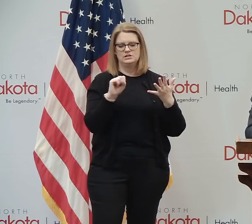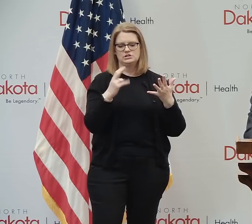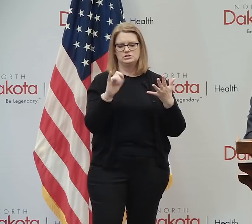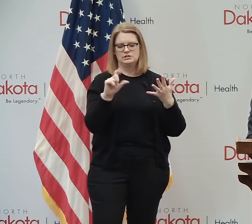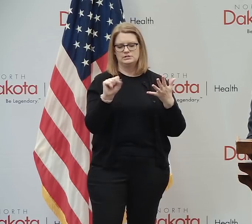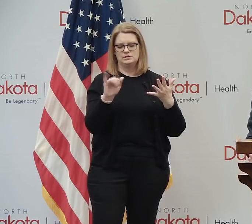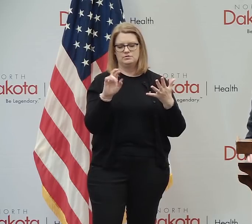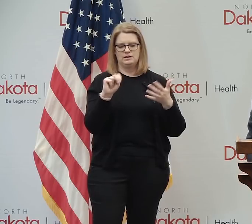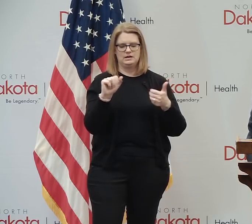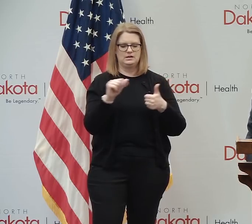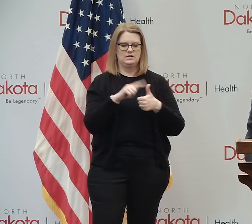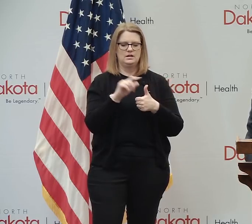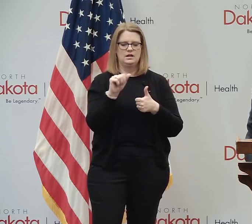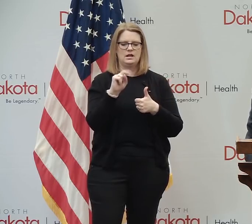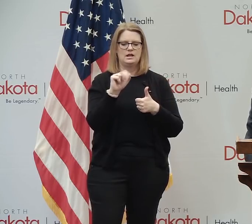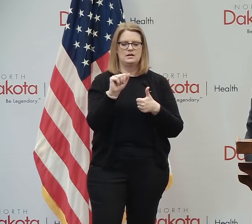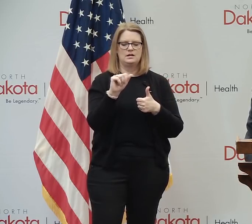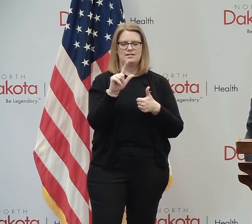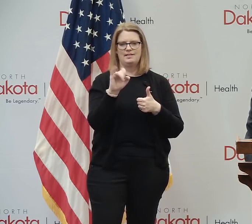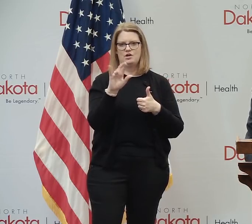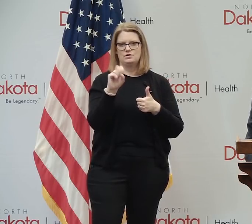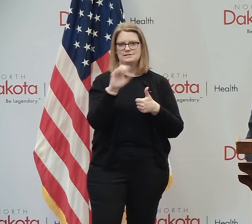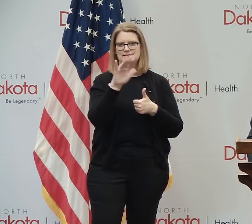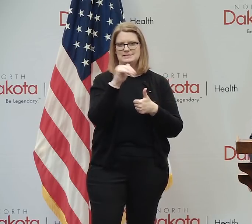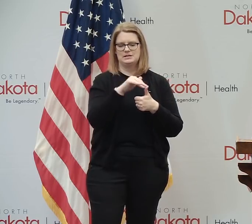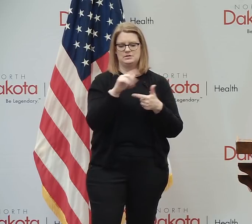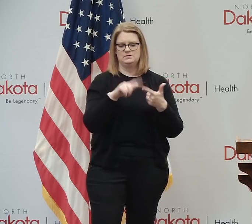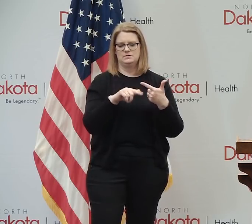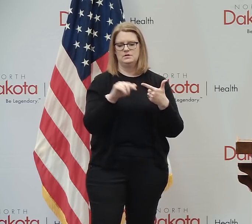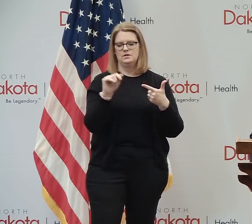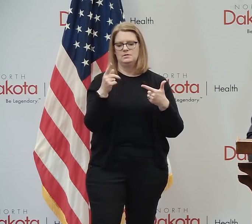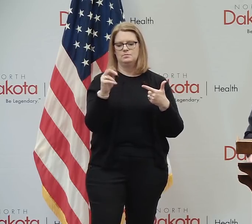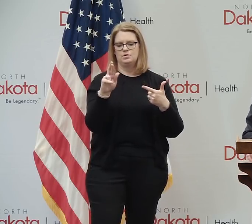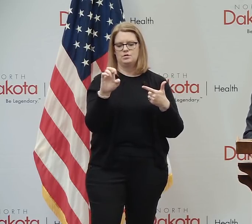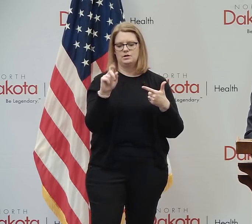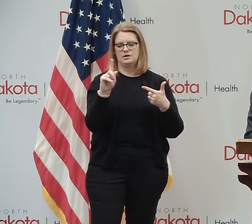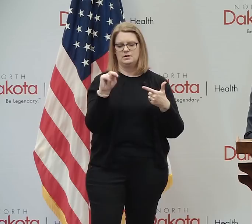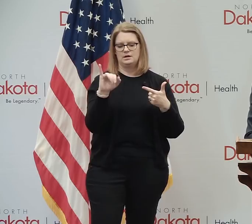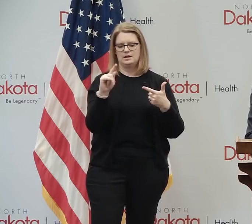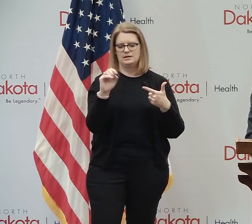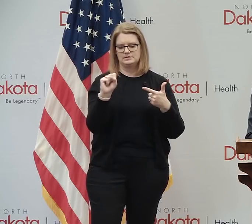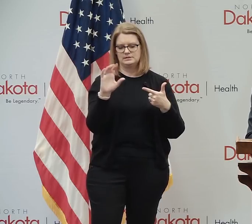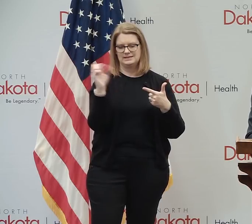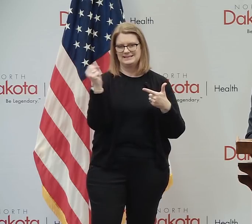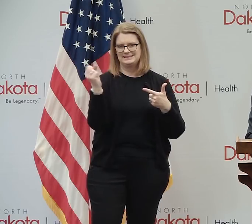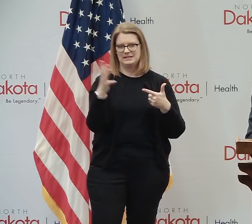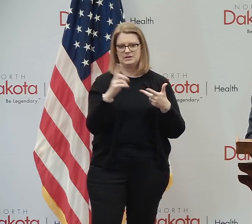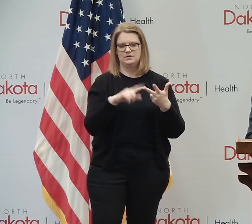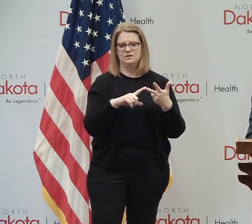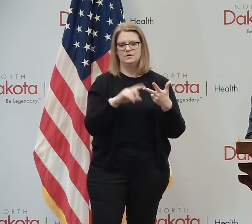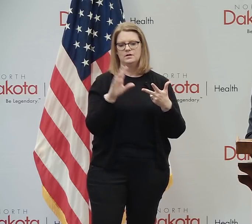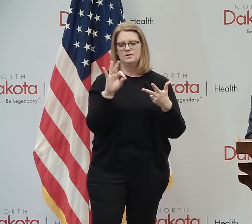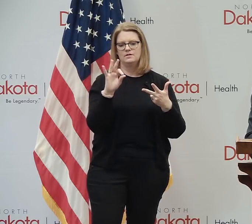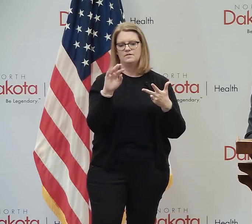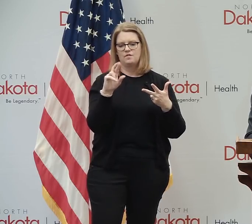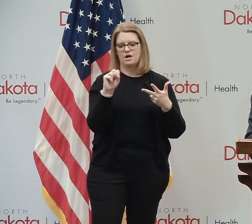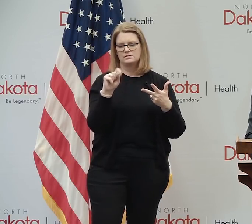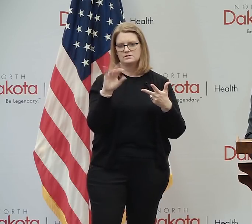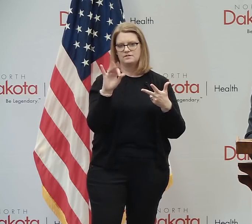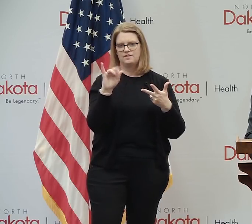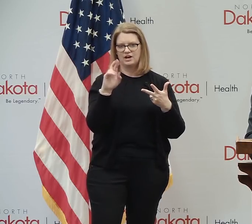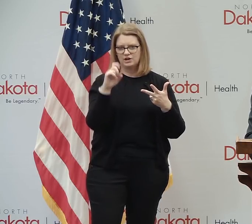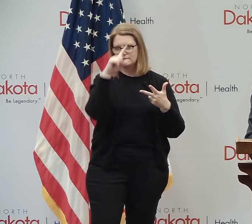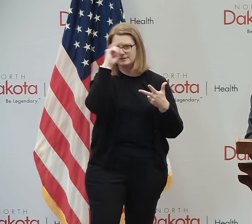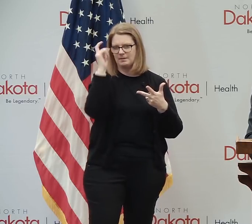Arena. Anna Roseberg from the Alaris Center. Dave Schneider from Prairie Knights Casino. Christy Mischler from Frostfire